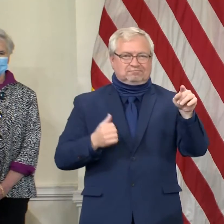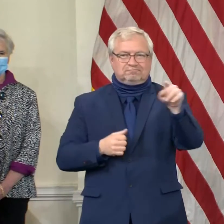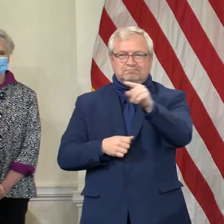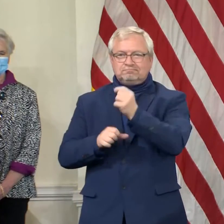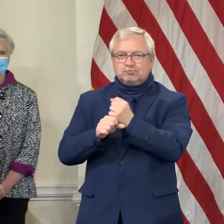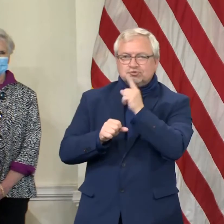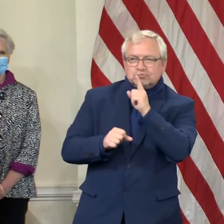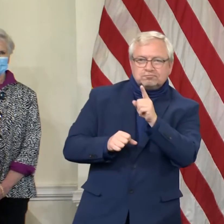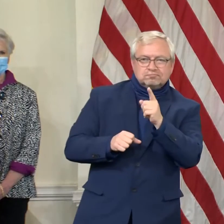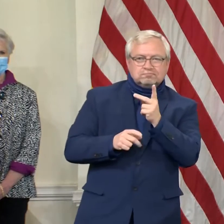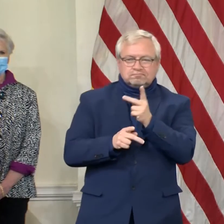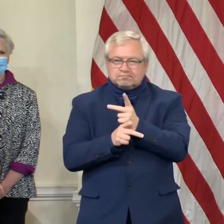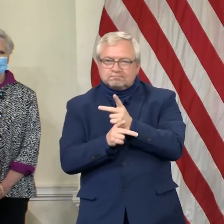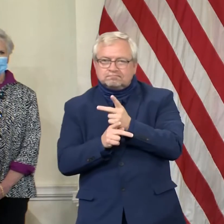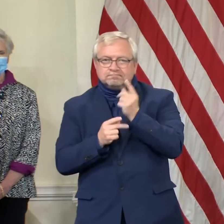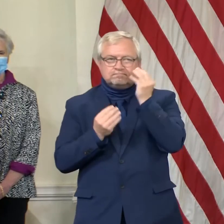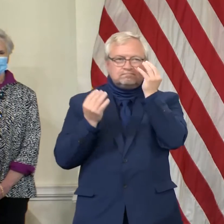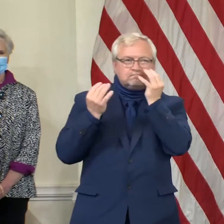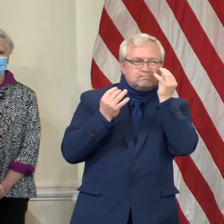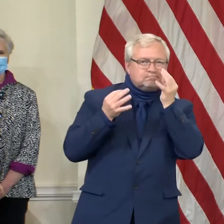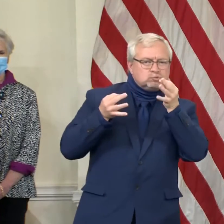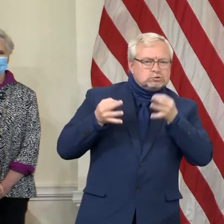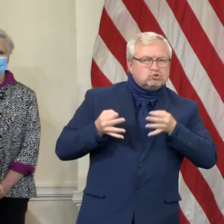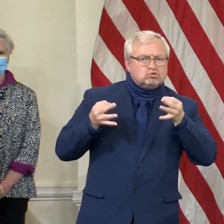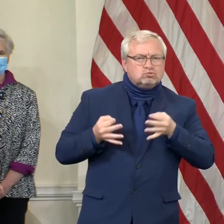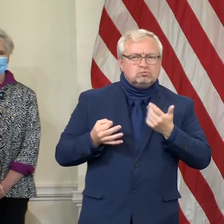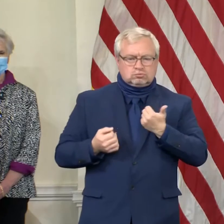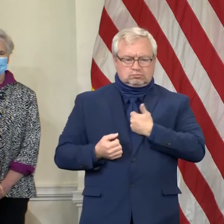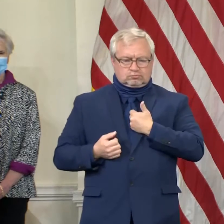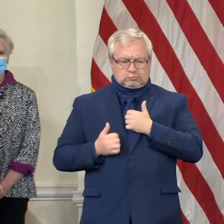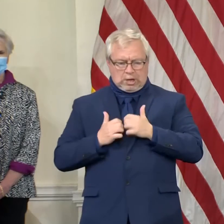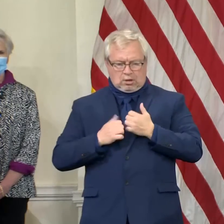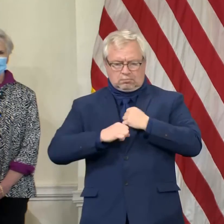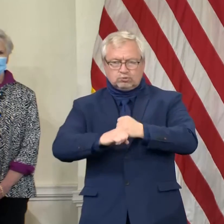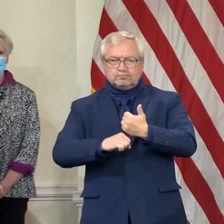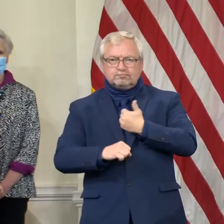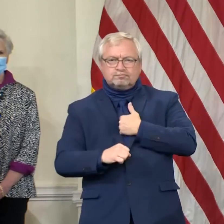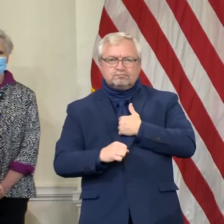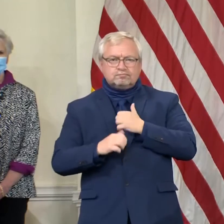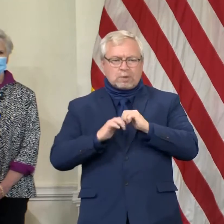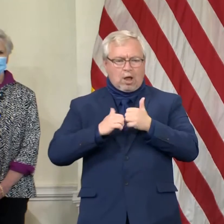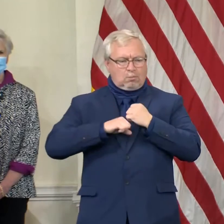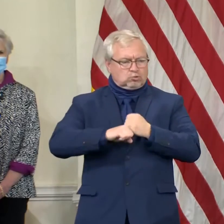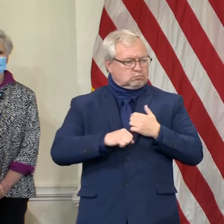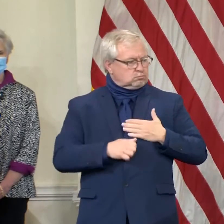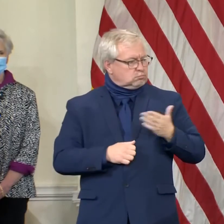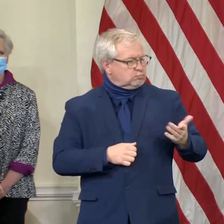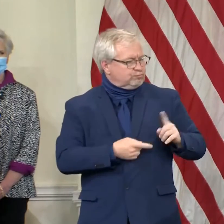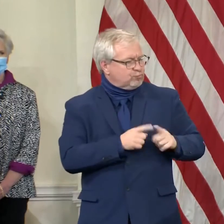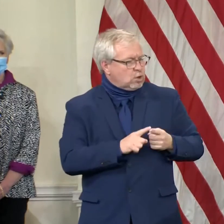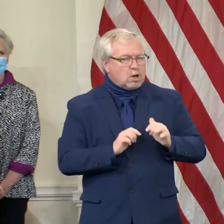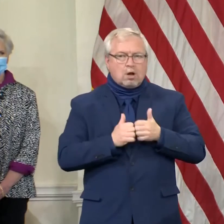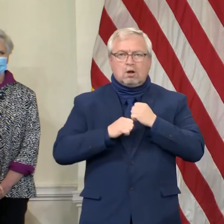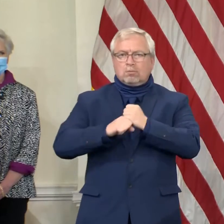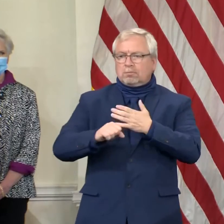choices for ourselves, for our friends, and our family.